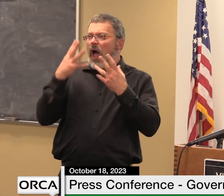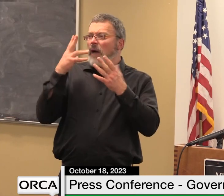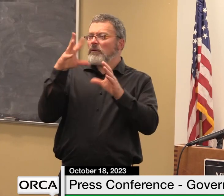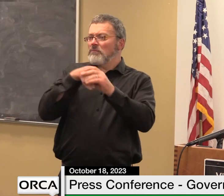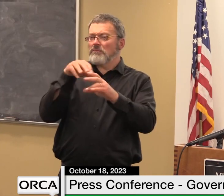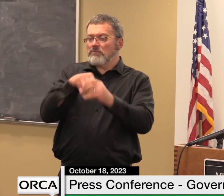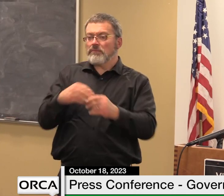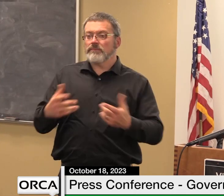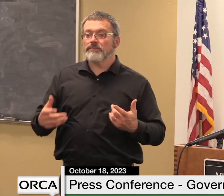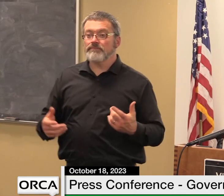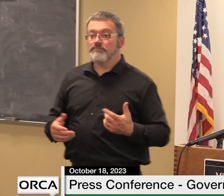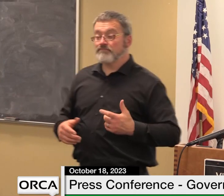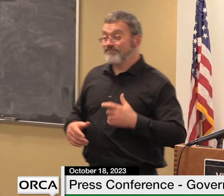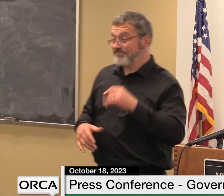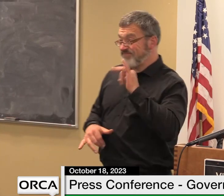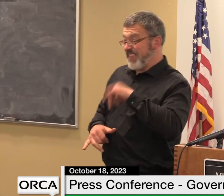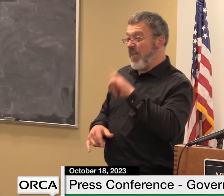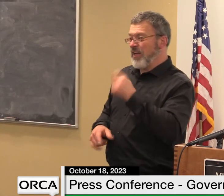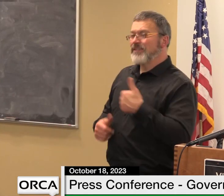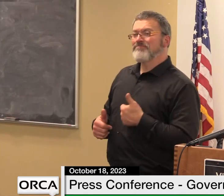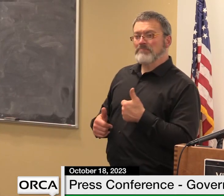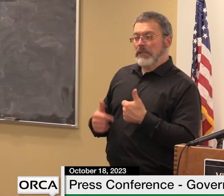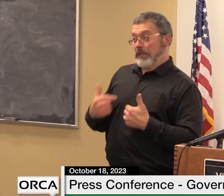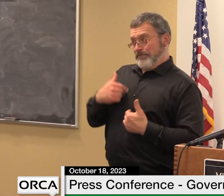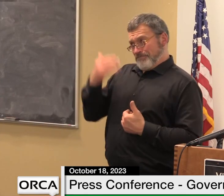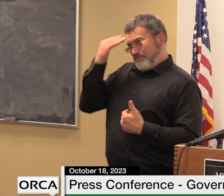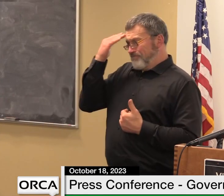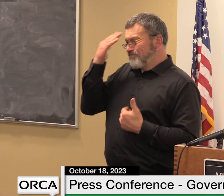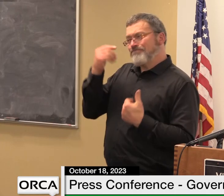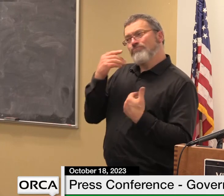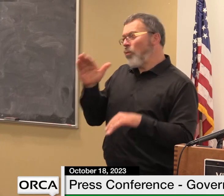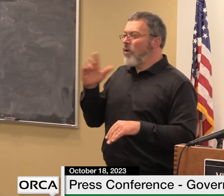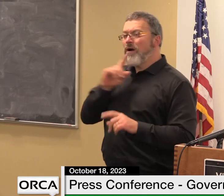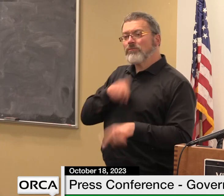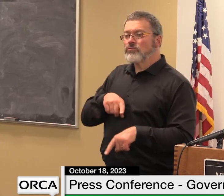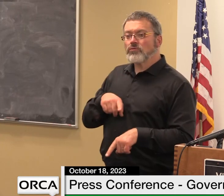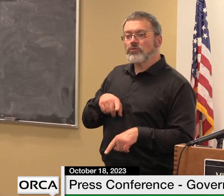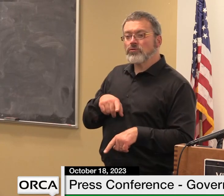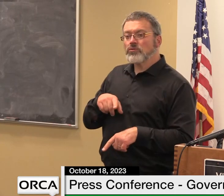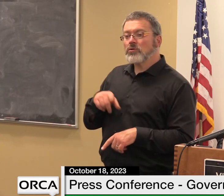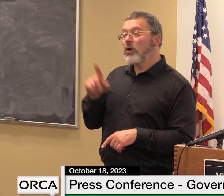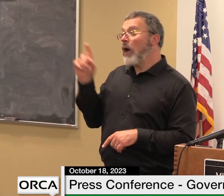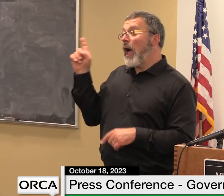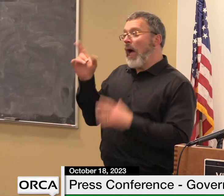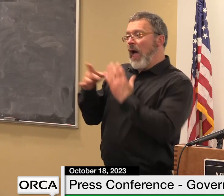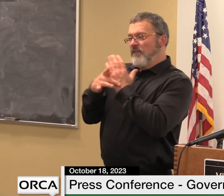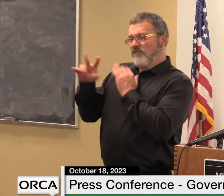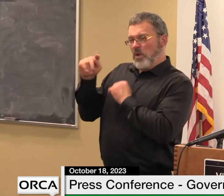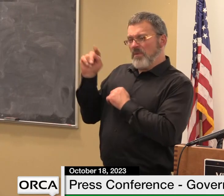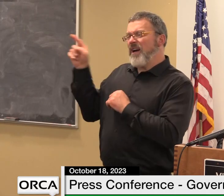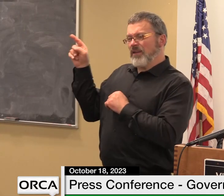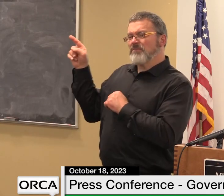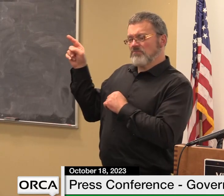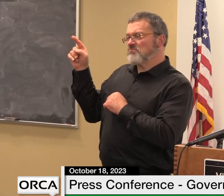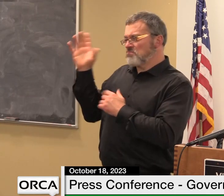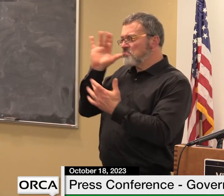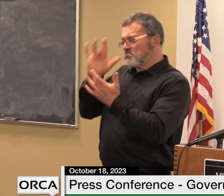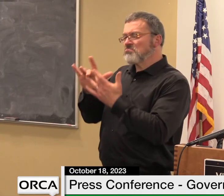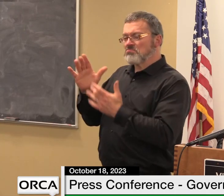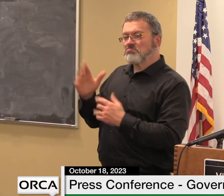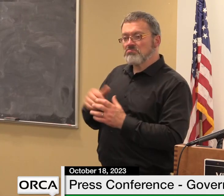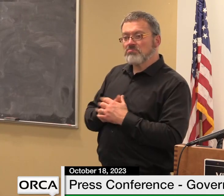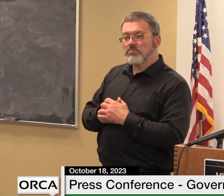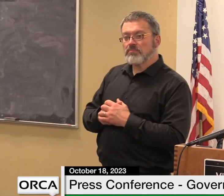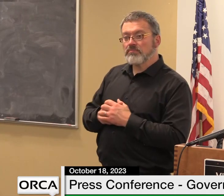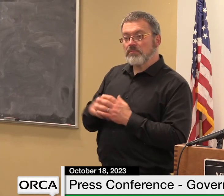but I don't have the answer to that. But we can either reach out to Peter or maybe do so directly, but it'd be interesting for us